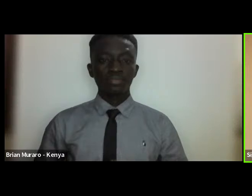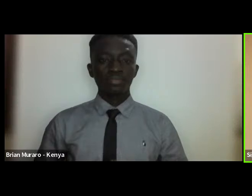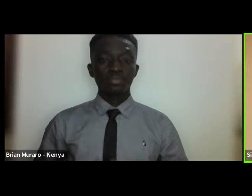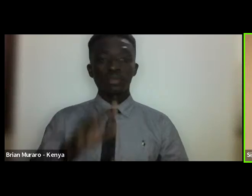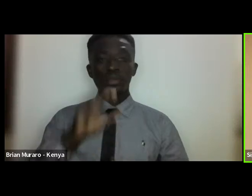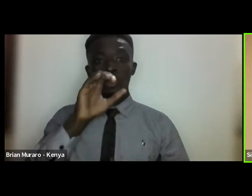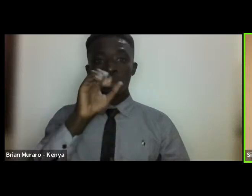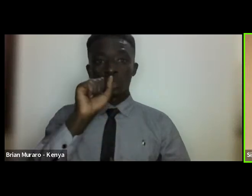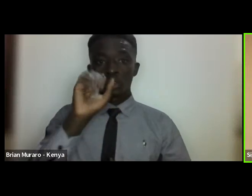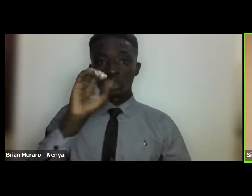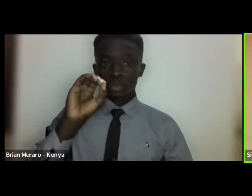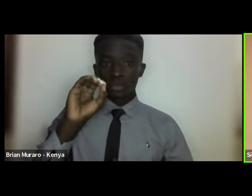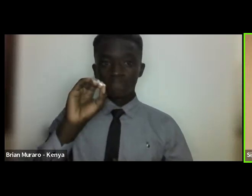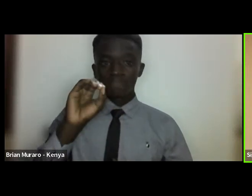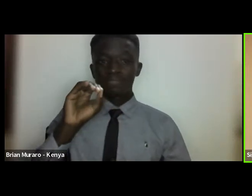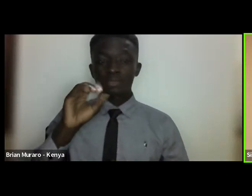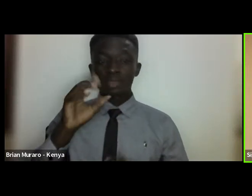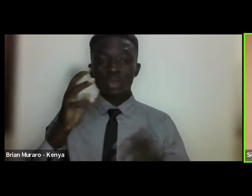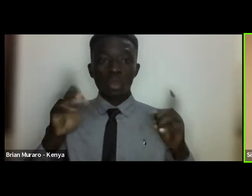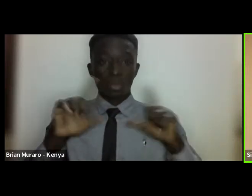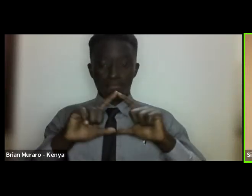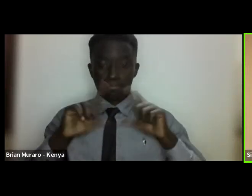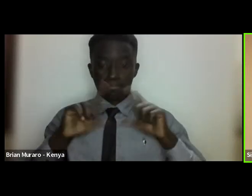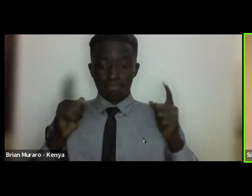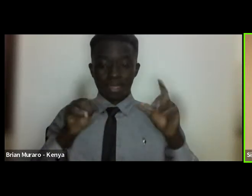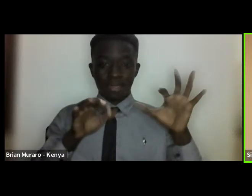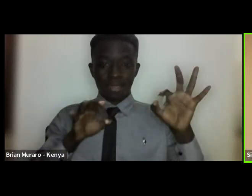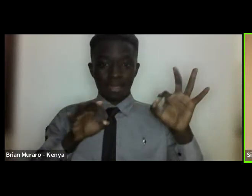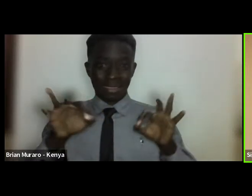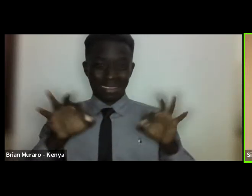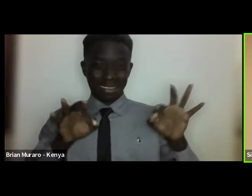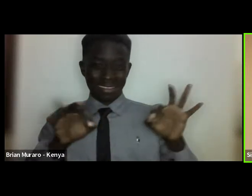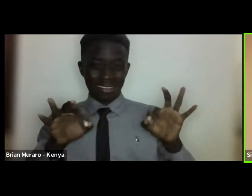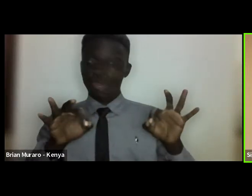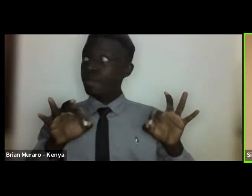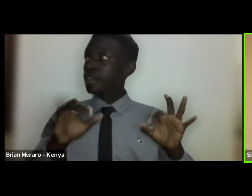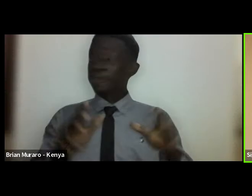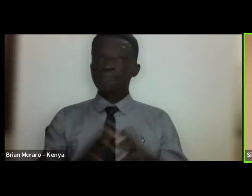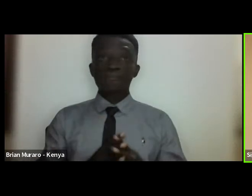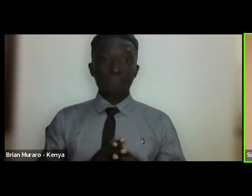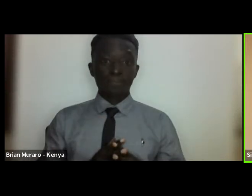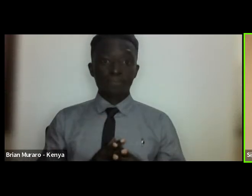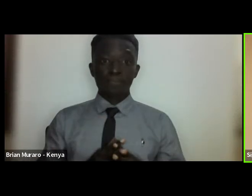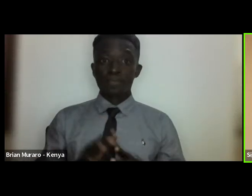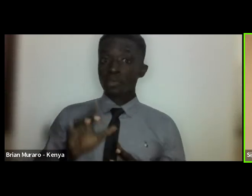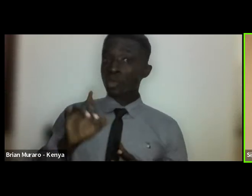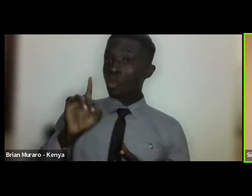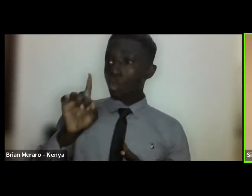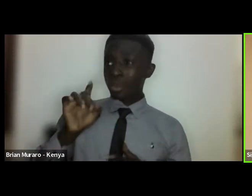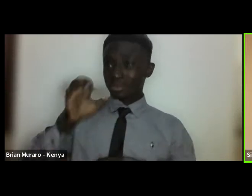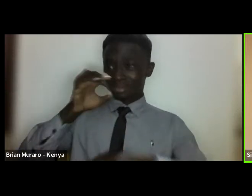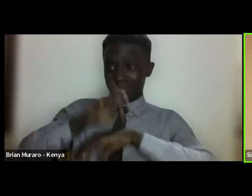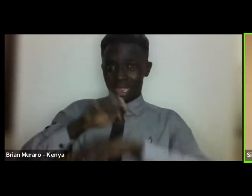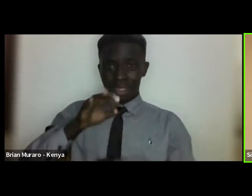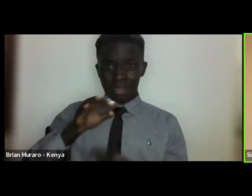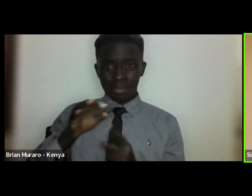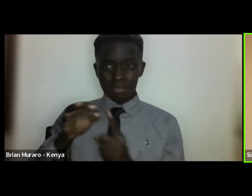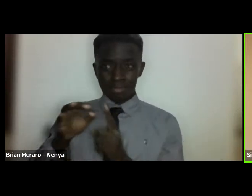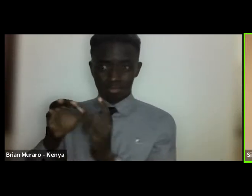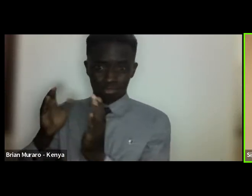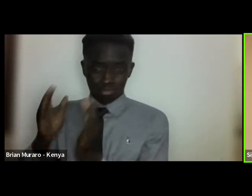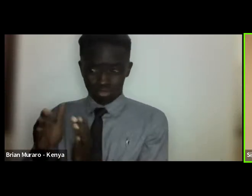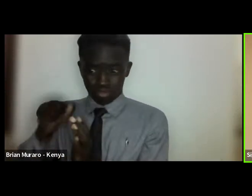So in the big picture, you know, one's point of departure has to